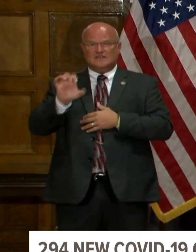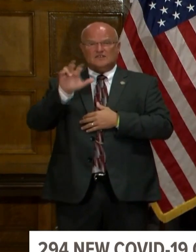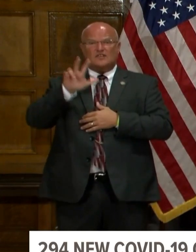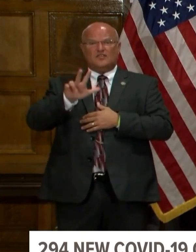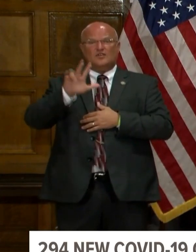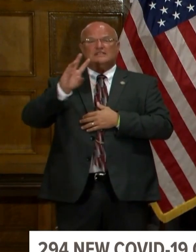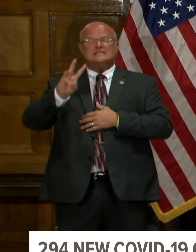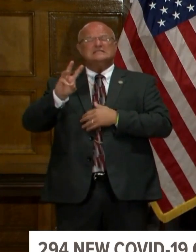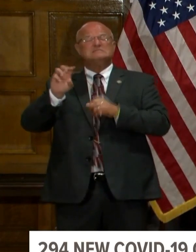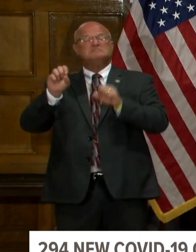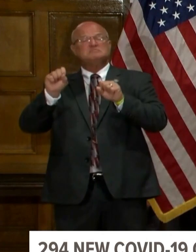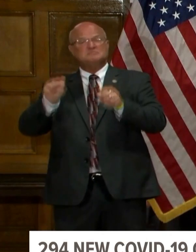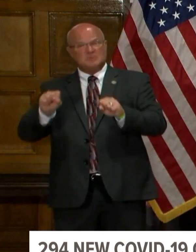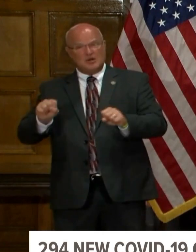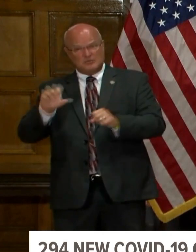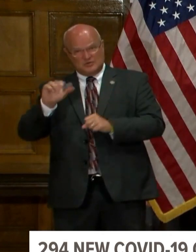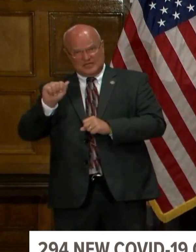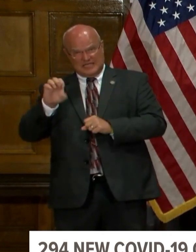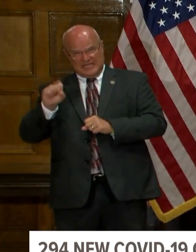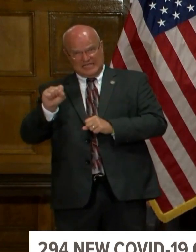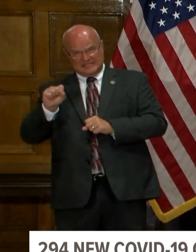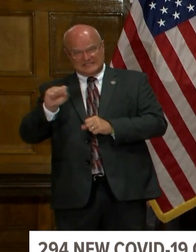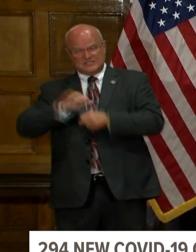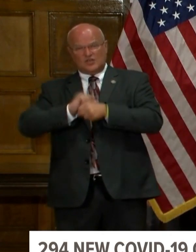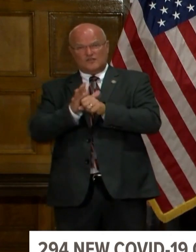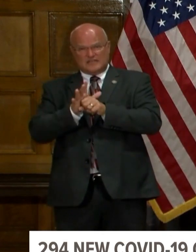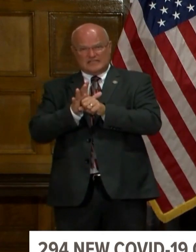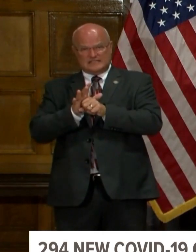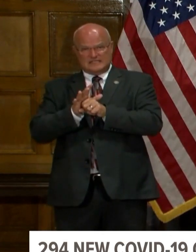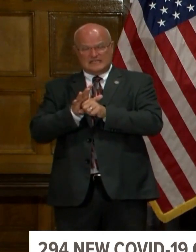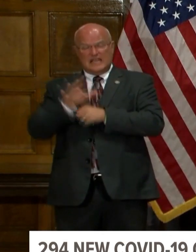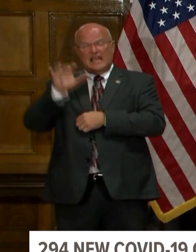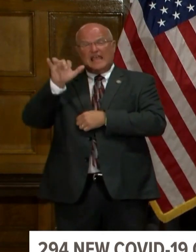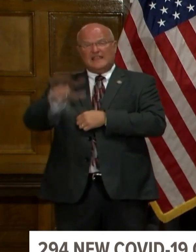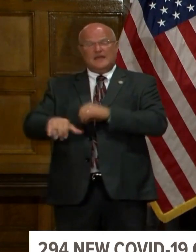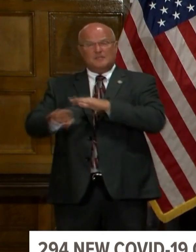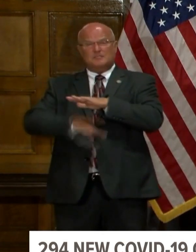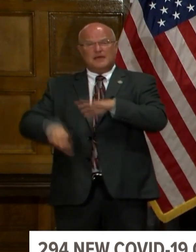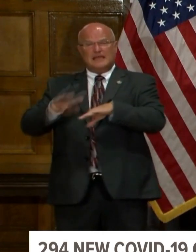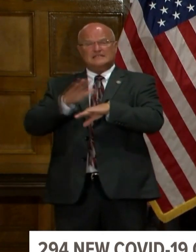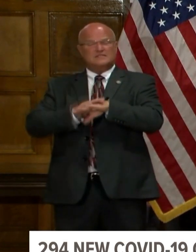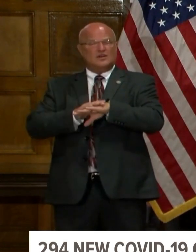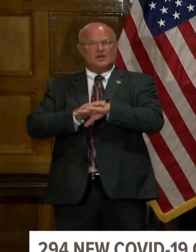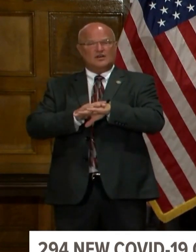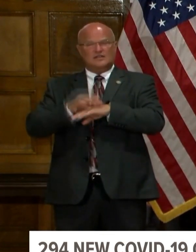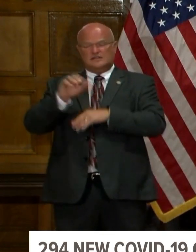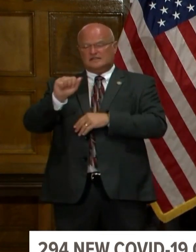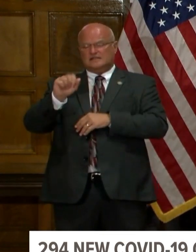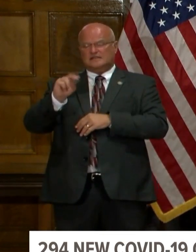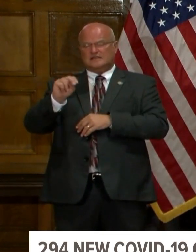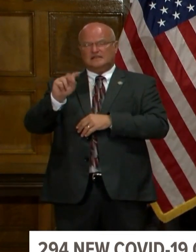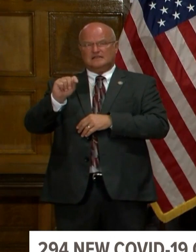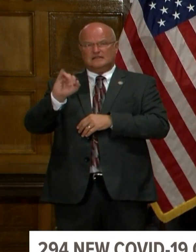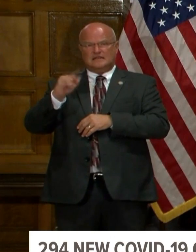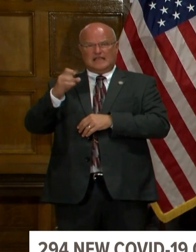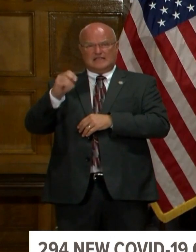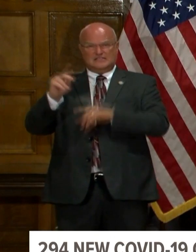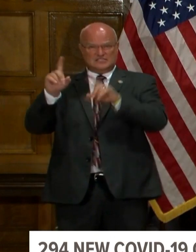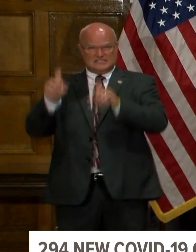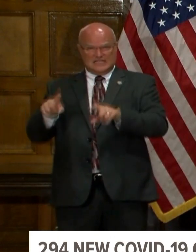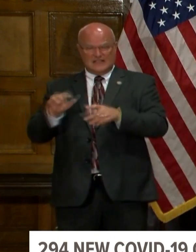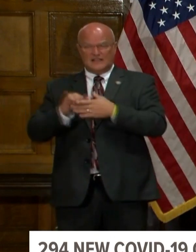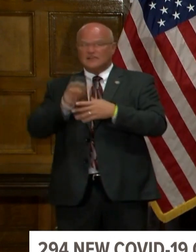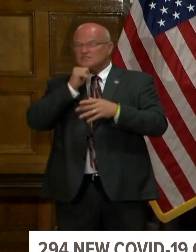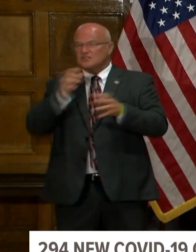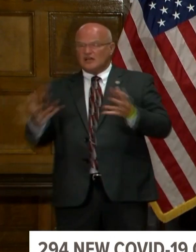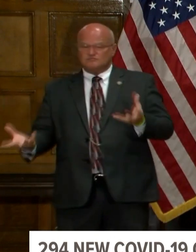736 probable cases of COVID-19, and those are based primarily on the antigen test. So those are